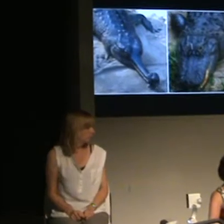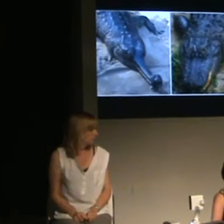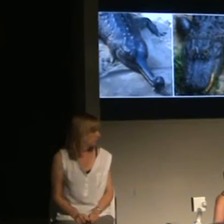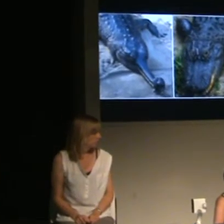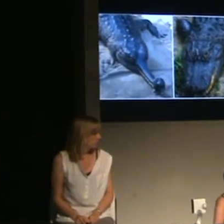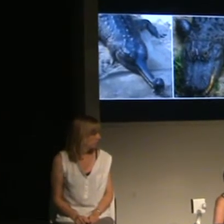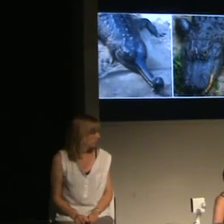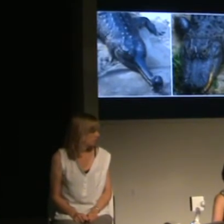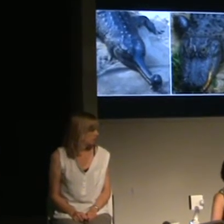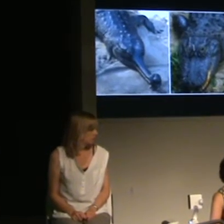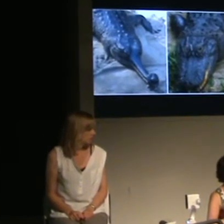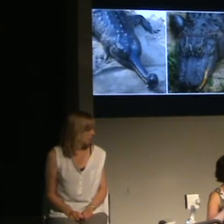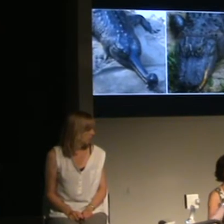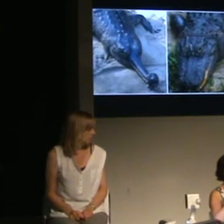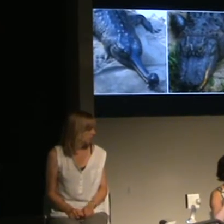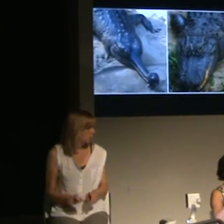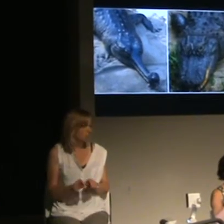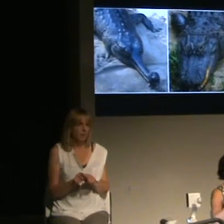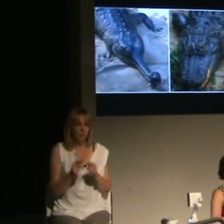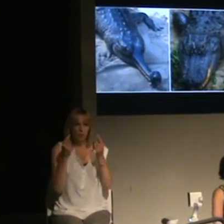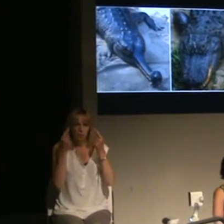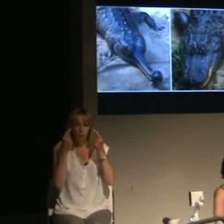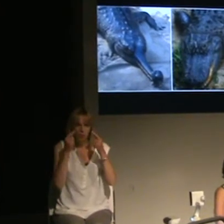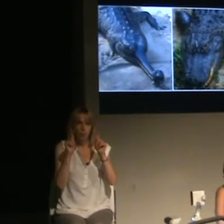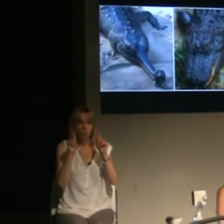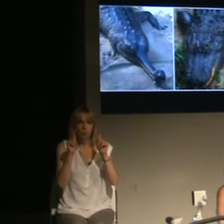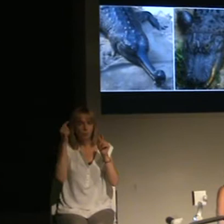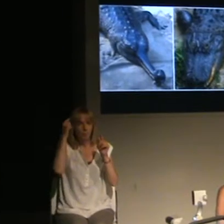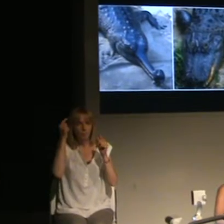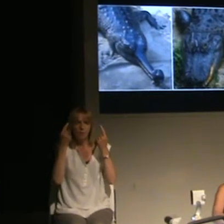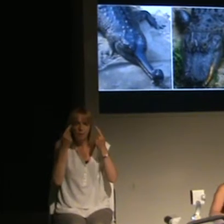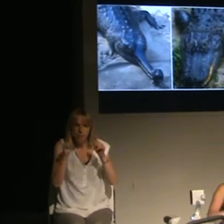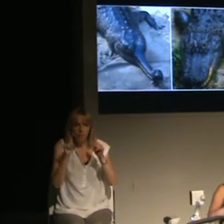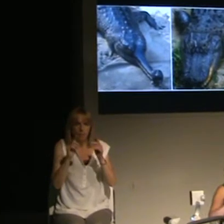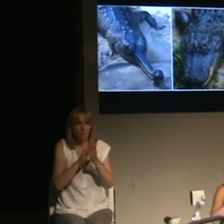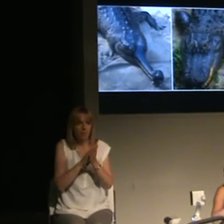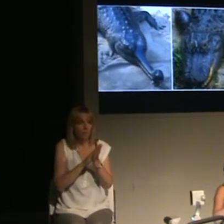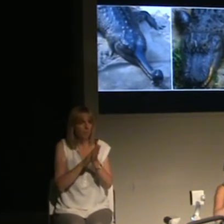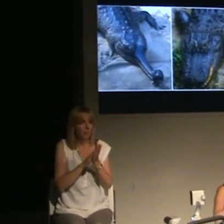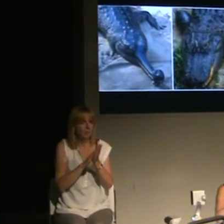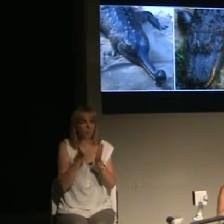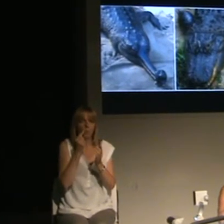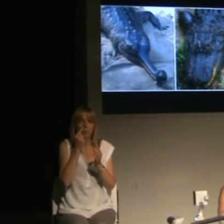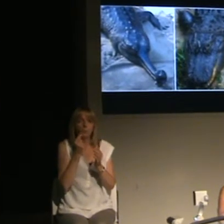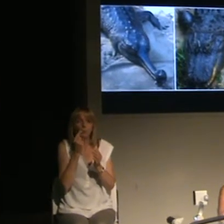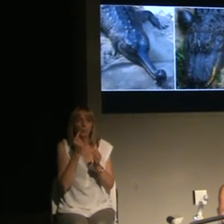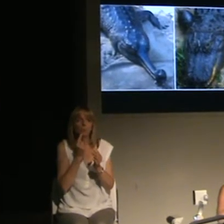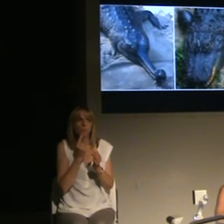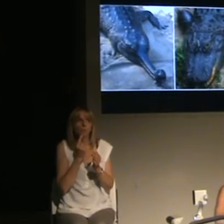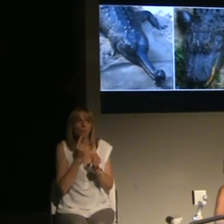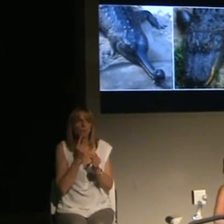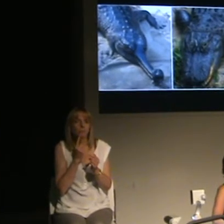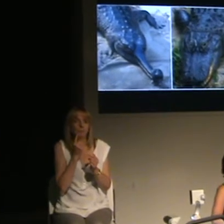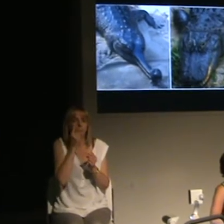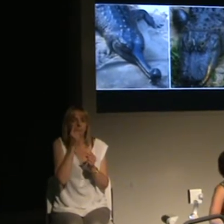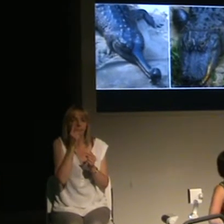a sort of a cutout or a notch in the skull which lets one of the teeth from the lower jaw show